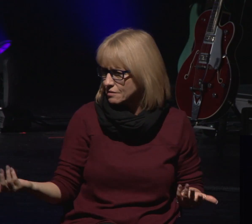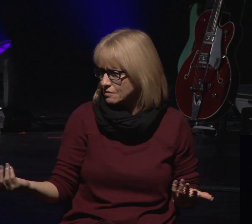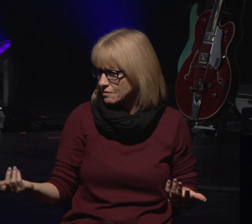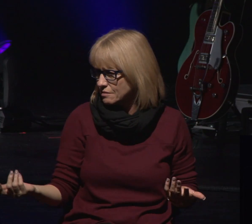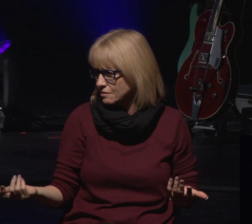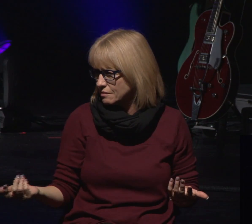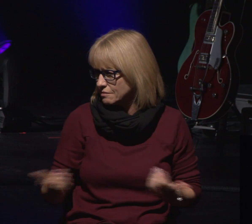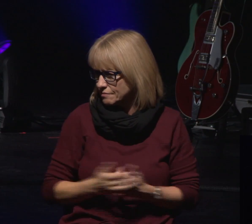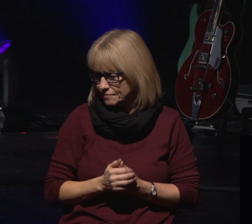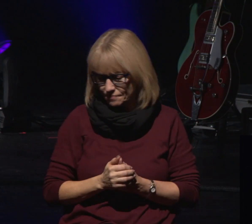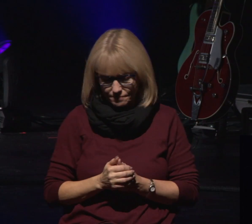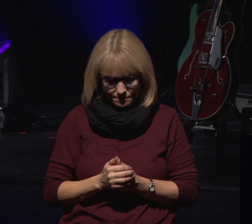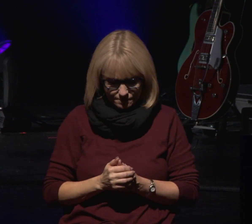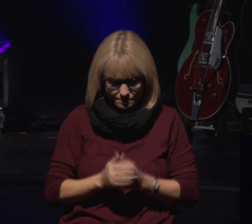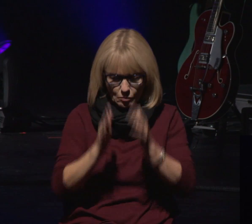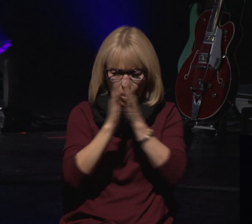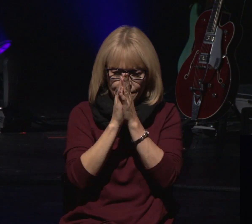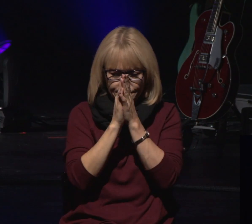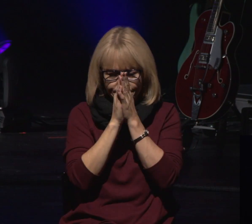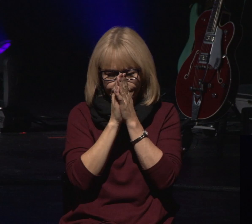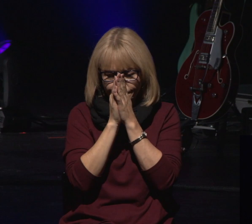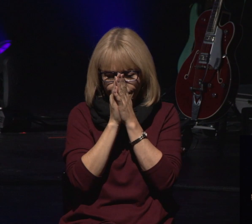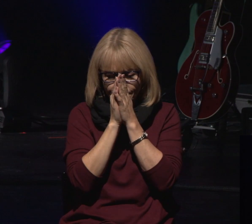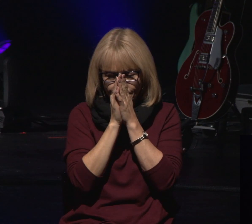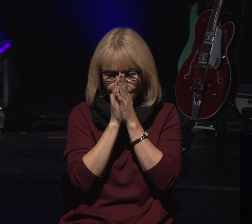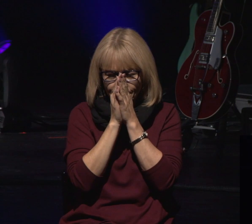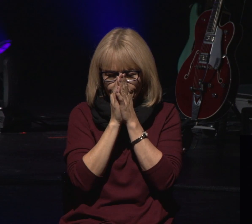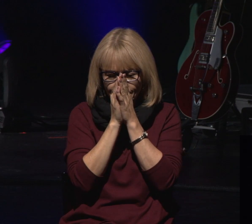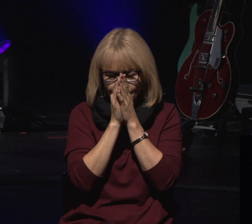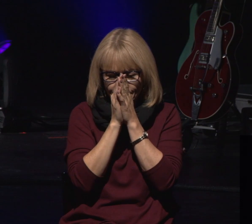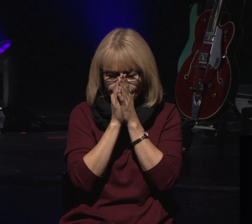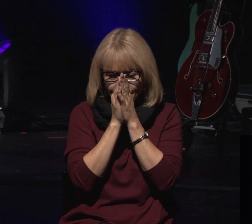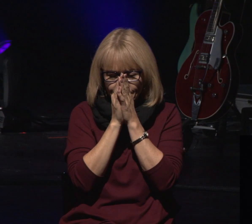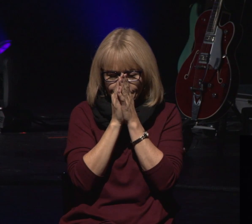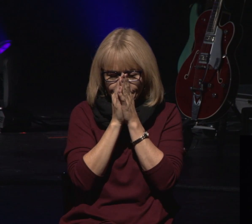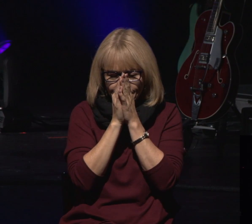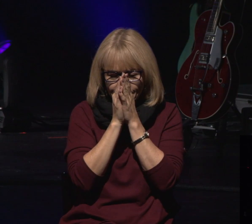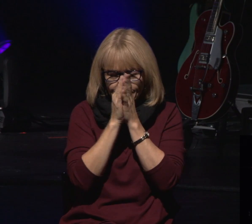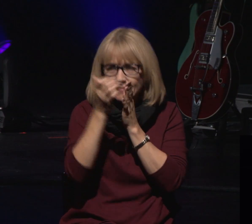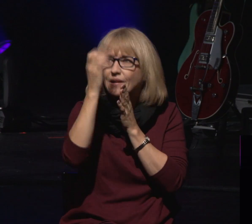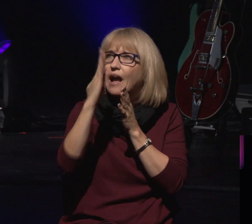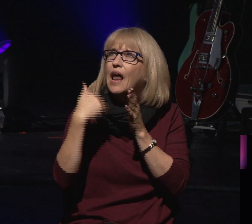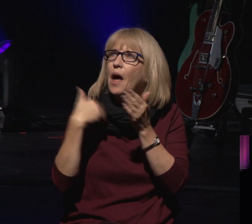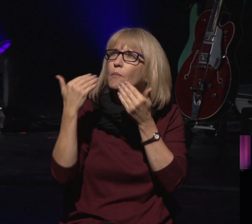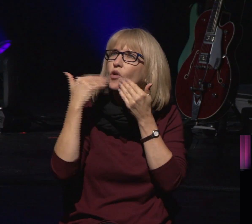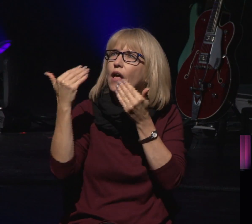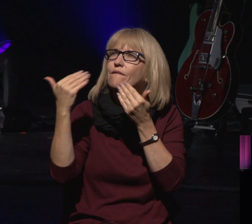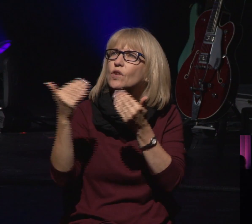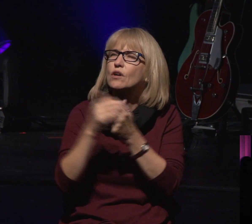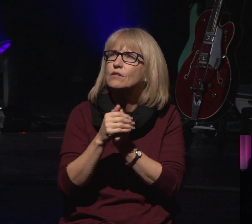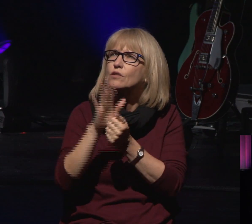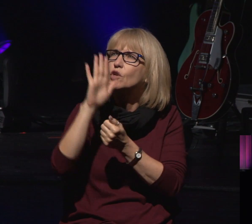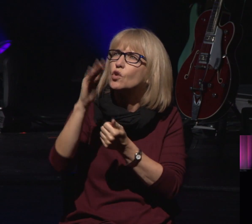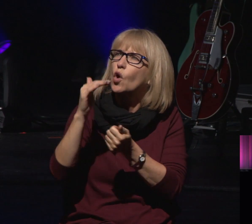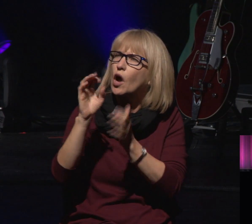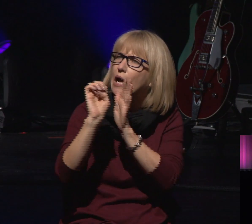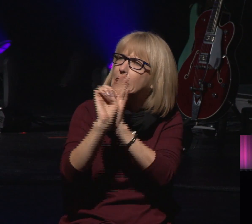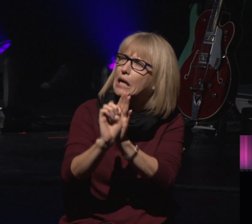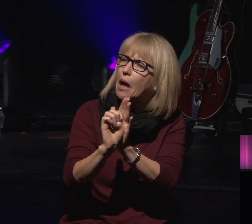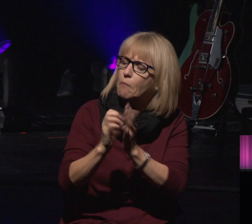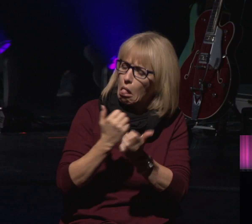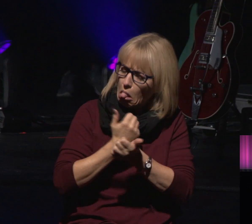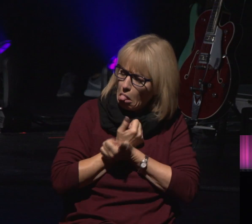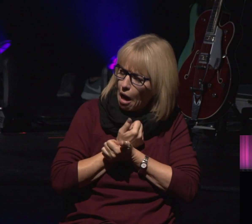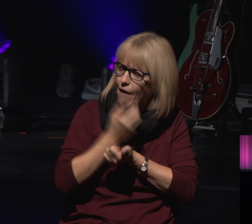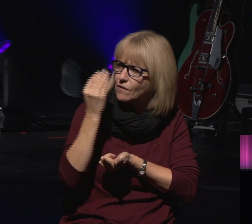God, I'm thankful for your love and your grace. I'm thankful for this man in the Bible gives us an example of heartache and